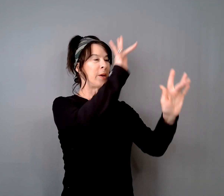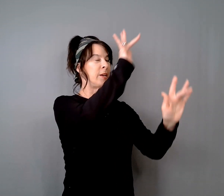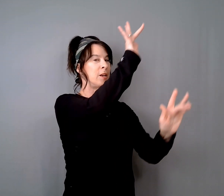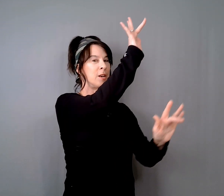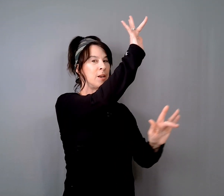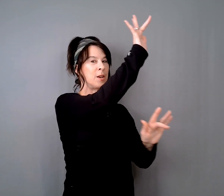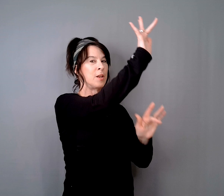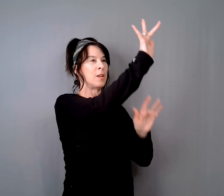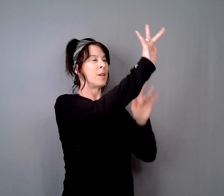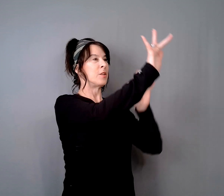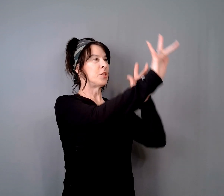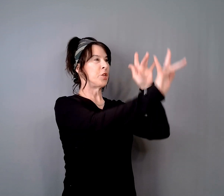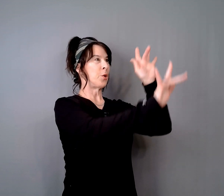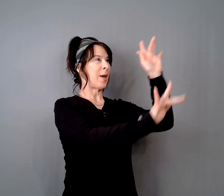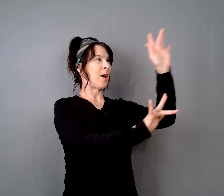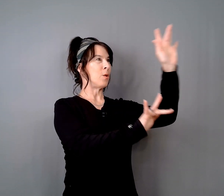going to go out